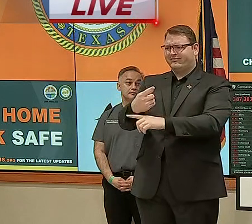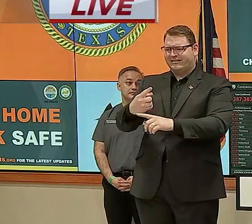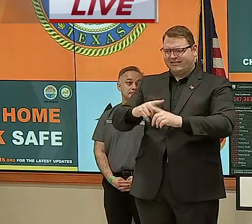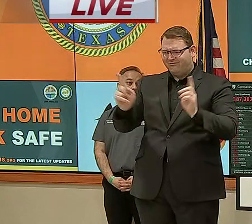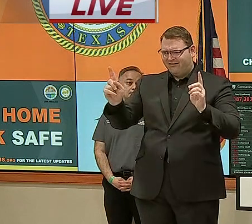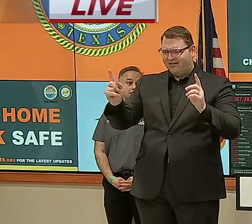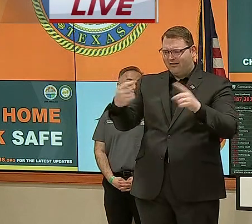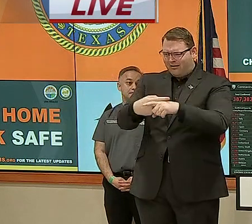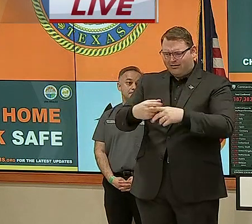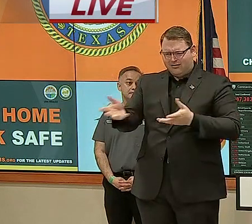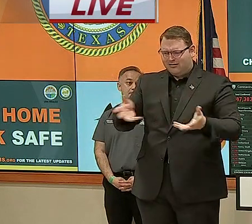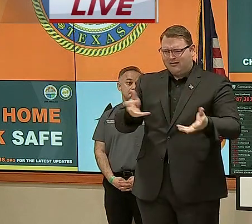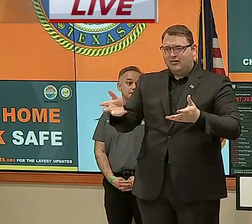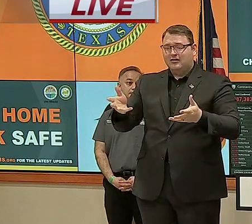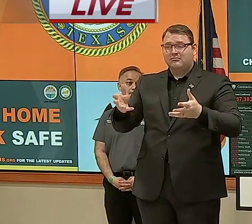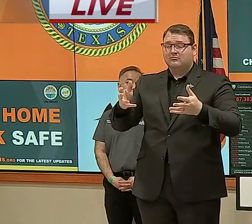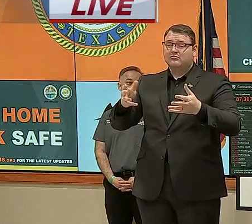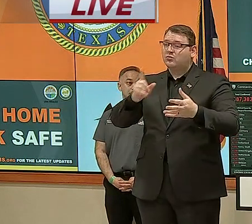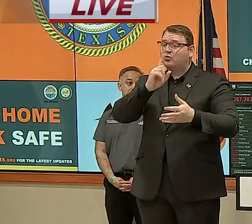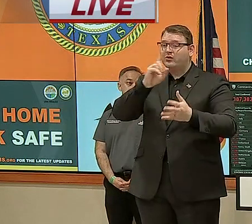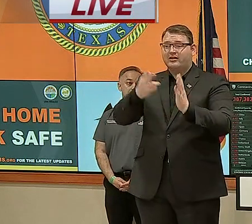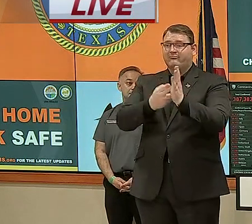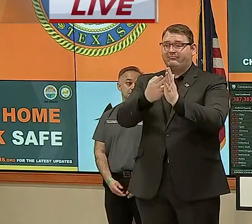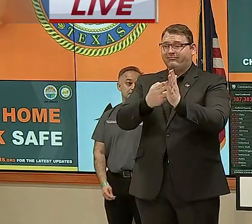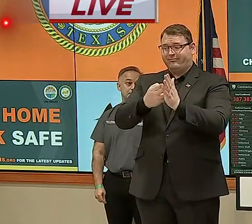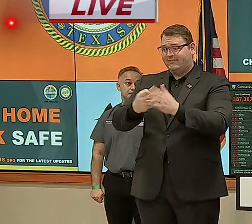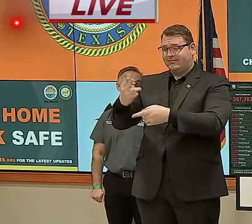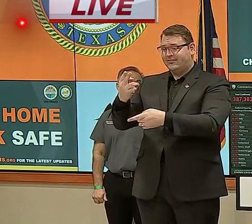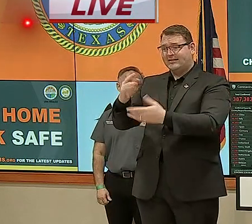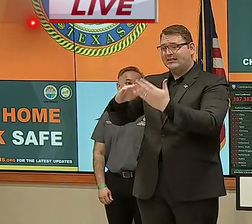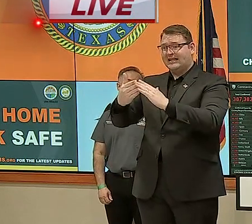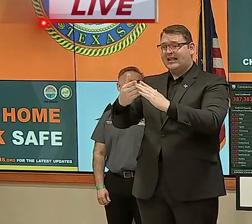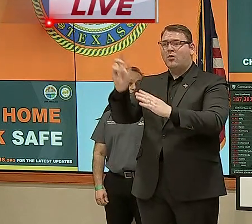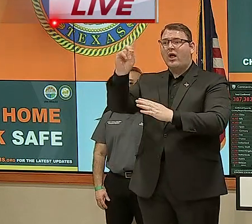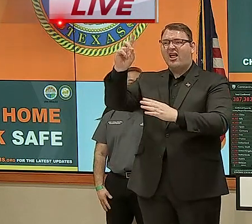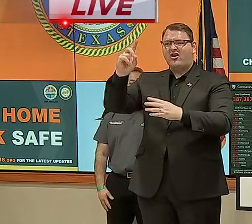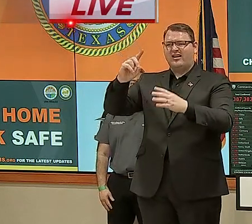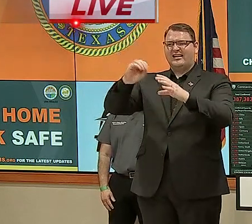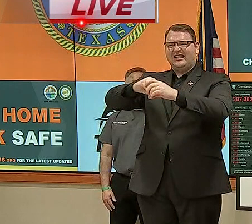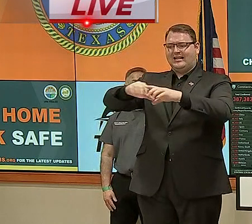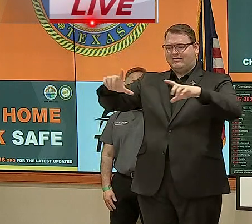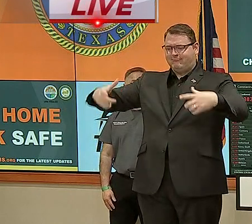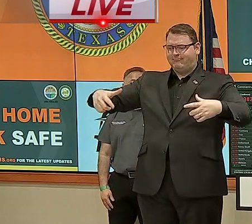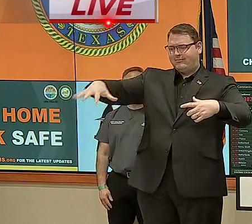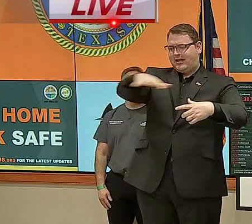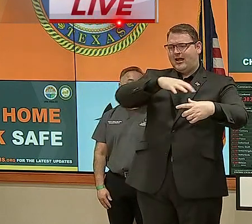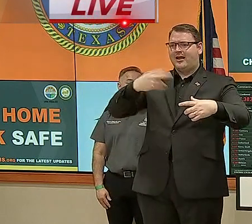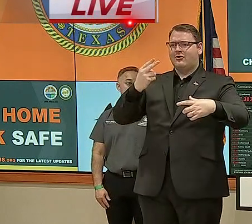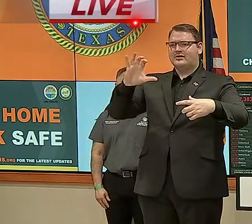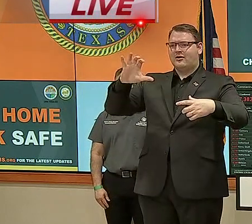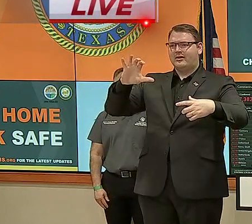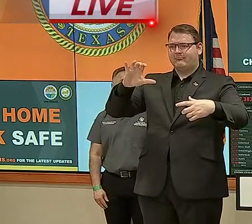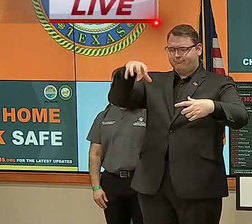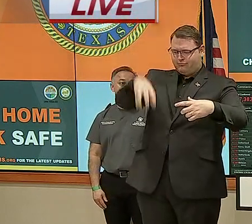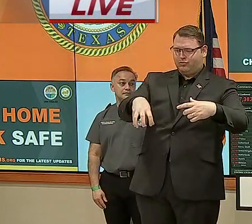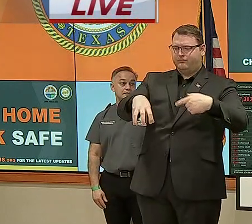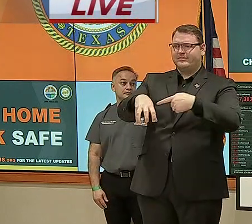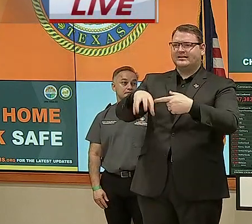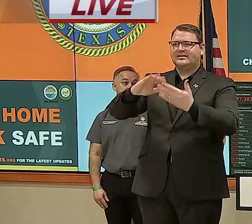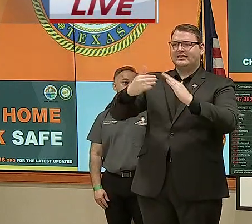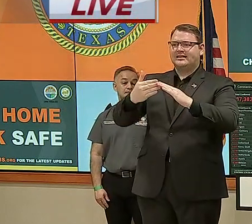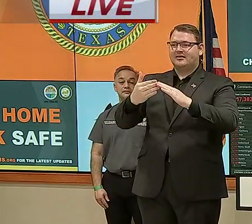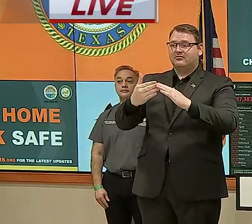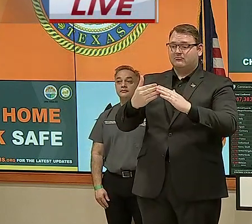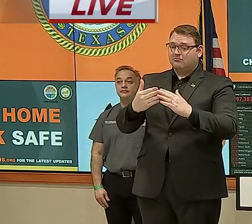true even as relates to others in our region. We recognize that we are all interconnected, that our boundaries are